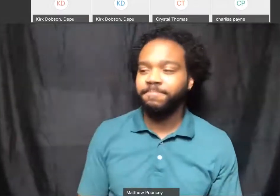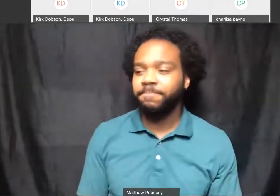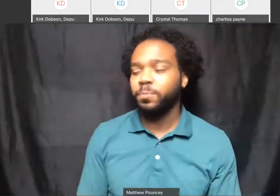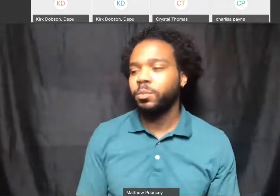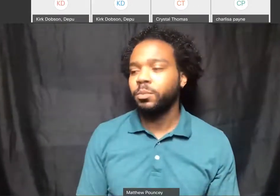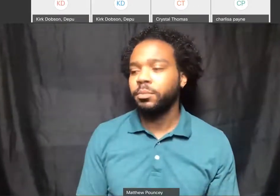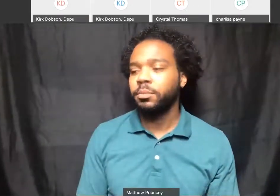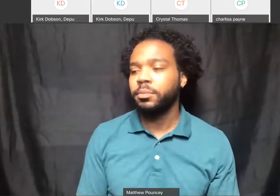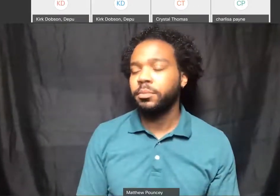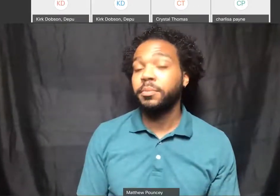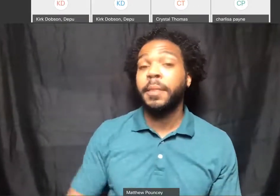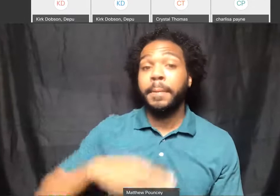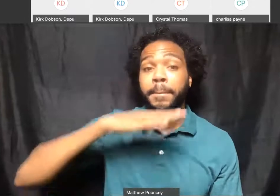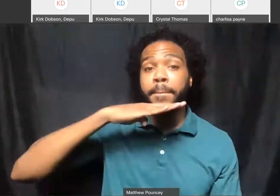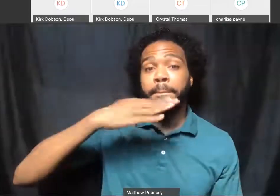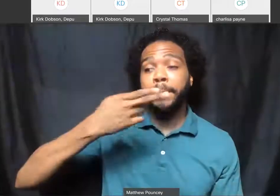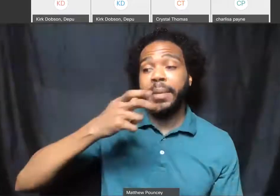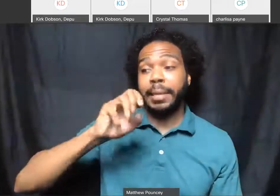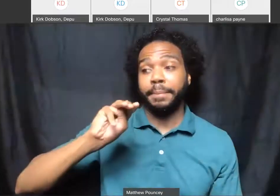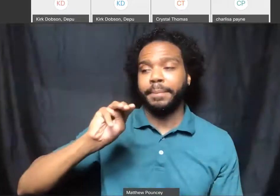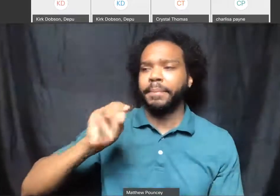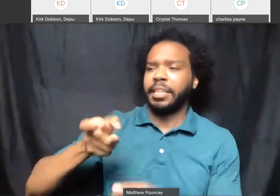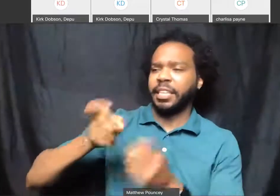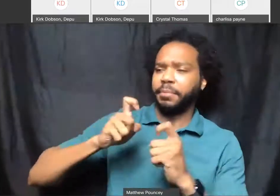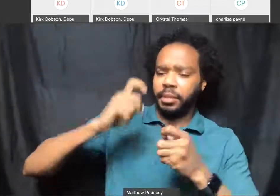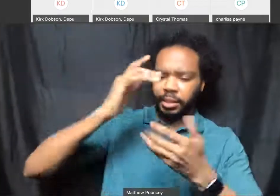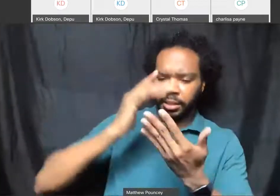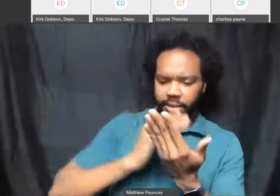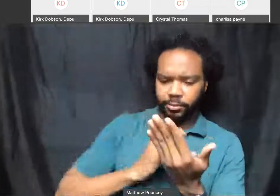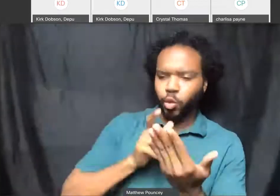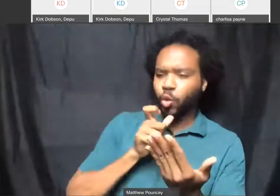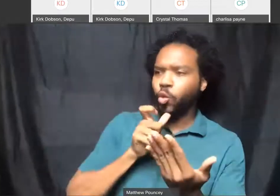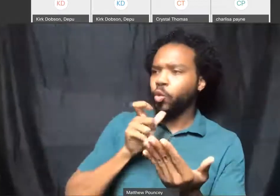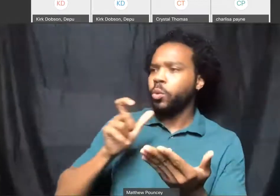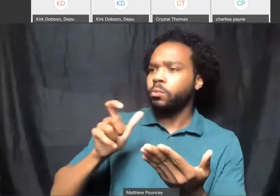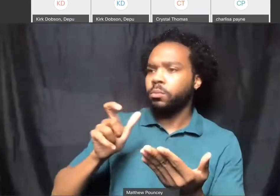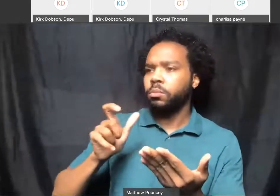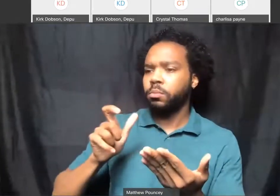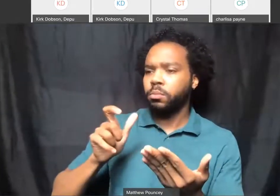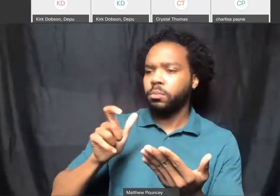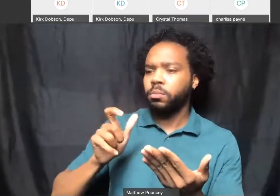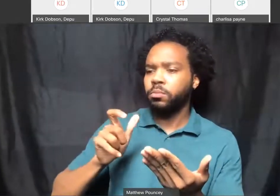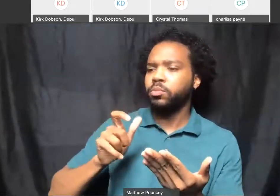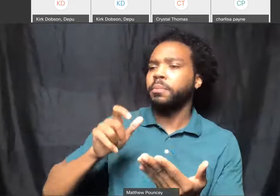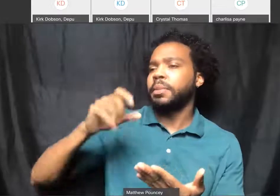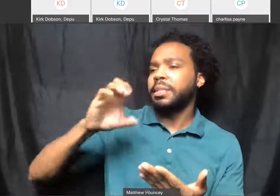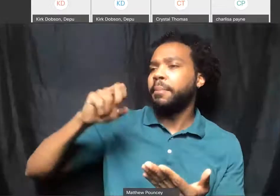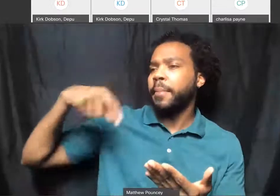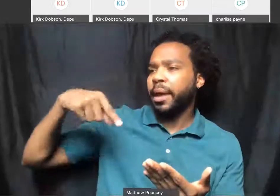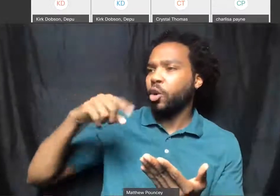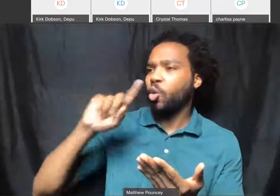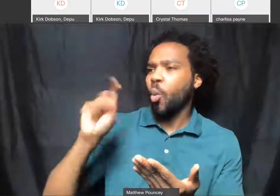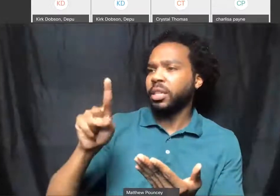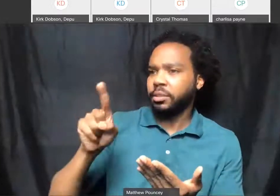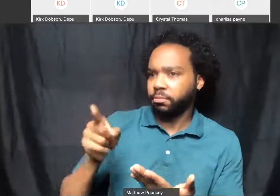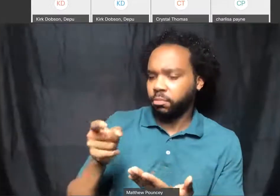Beam had given us a number of these community participation and assessment questionnaires that have been committed so far.